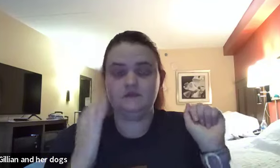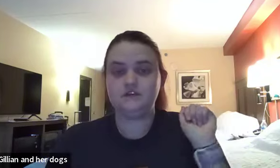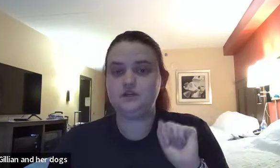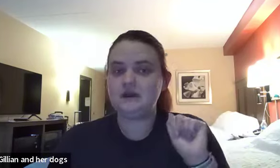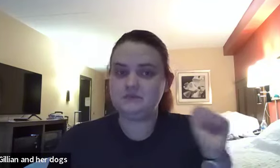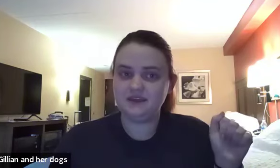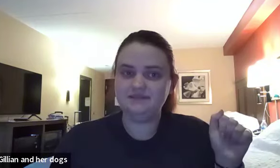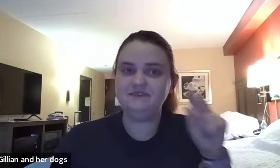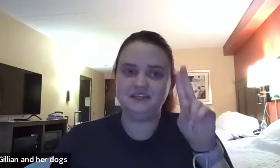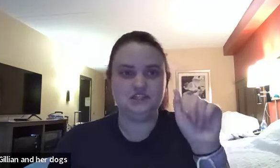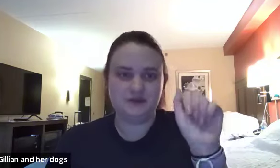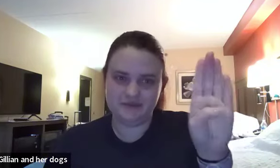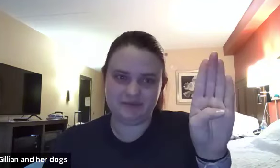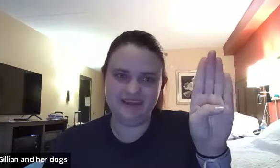For UAB, it's UAB.